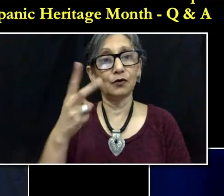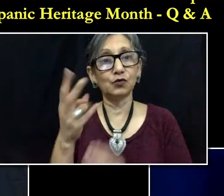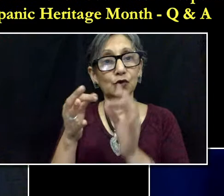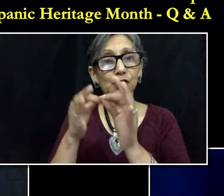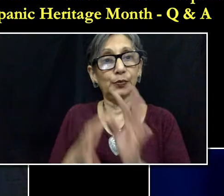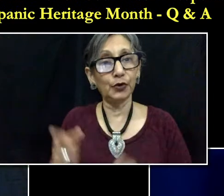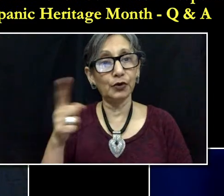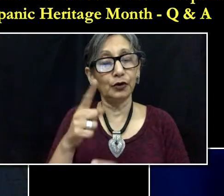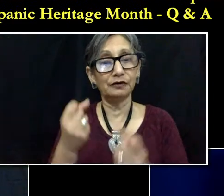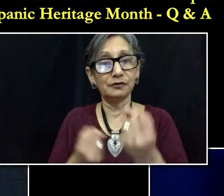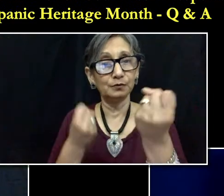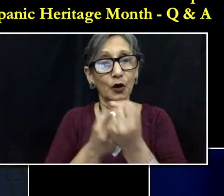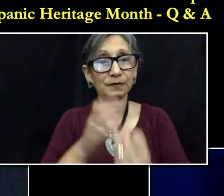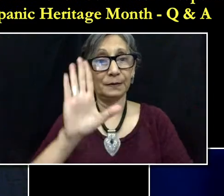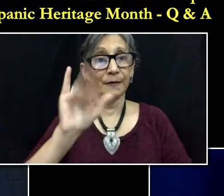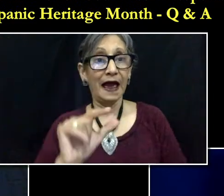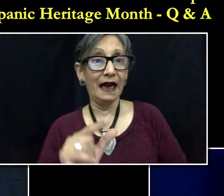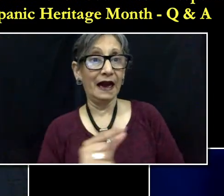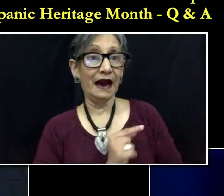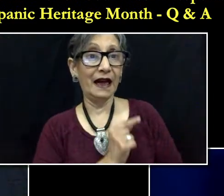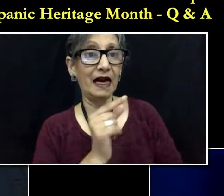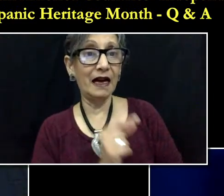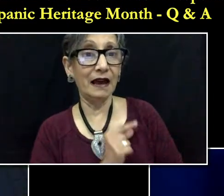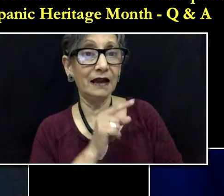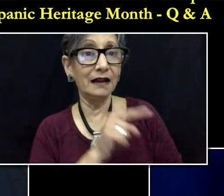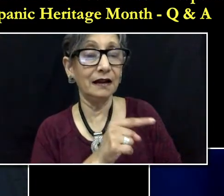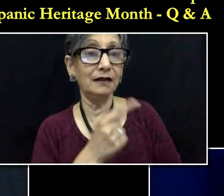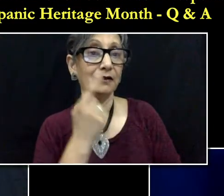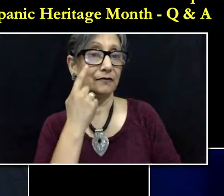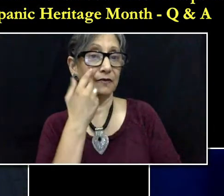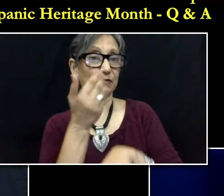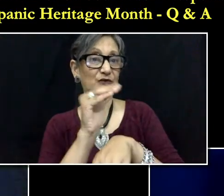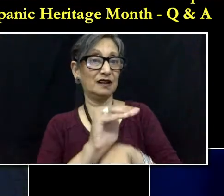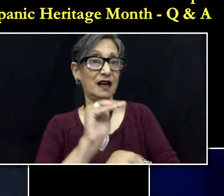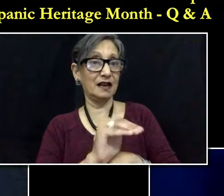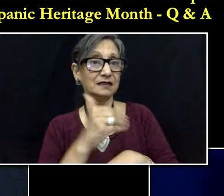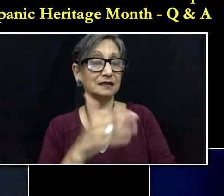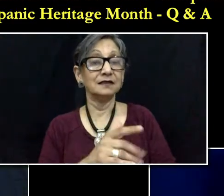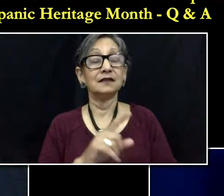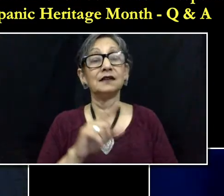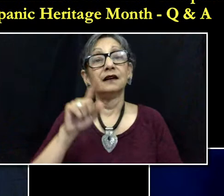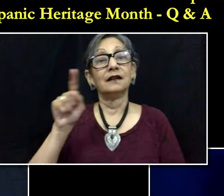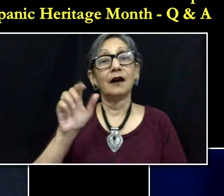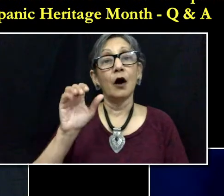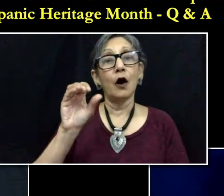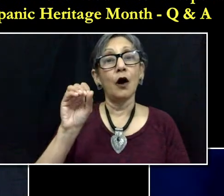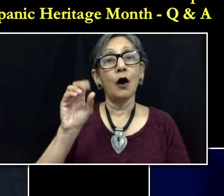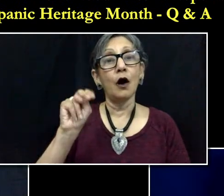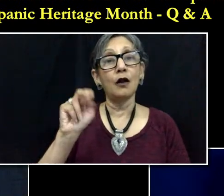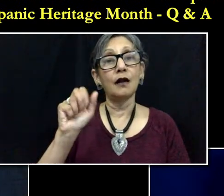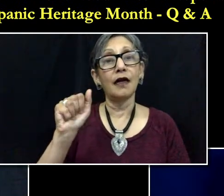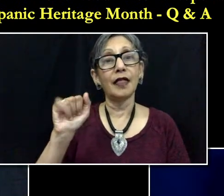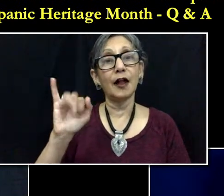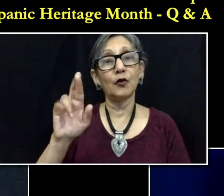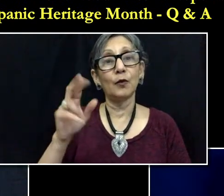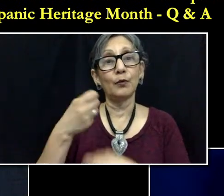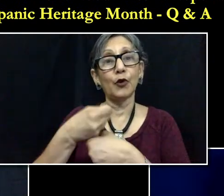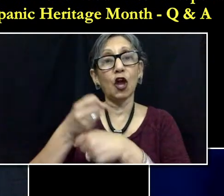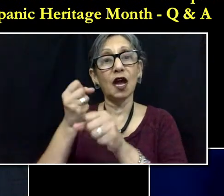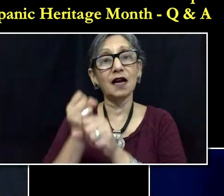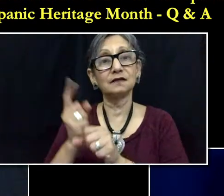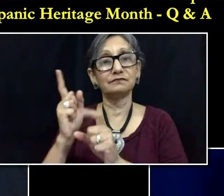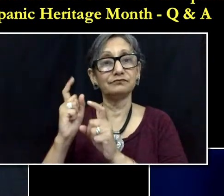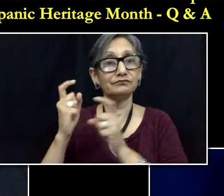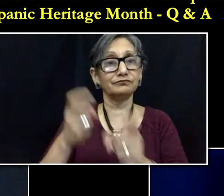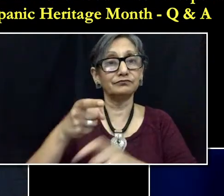our CAD council and the two interpreters. They were here by GLAD. They were sponsored